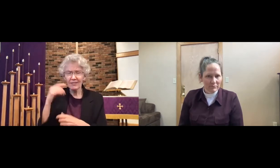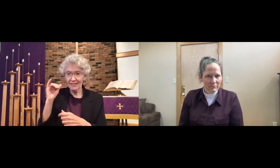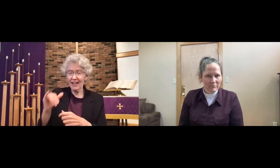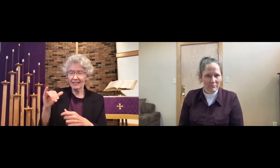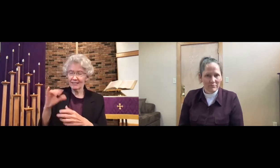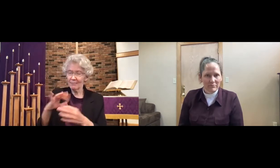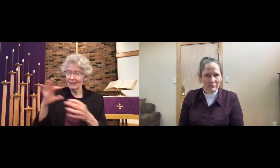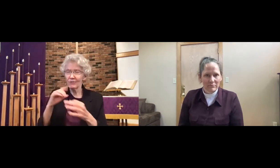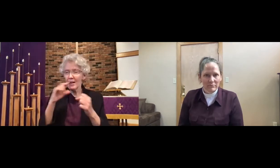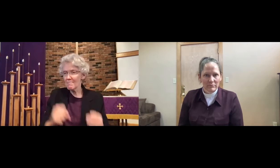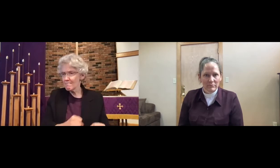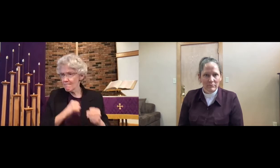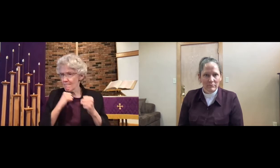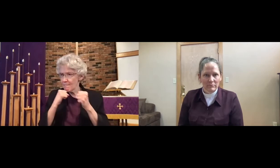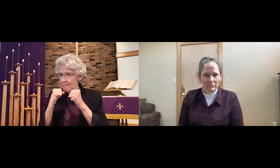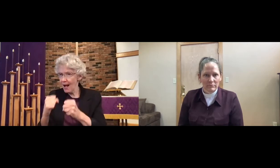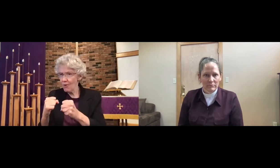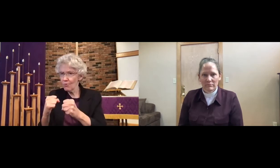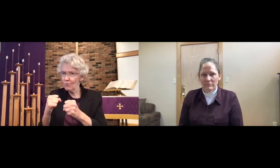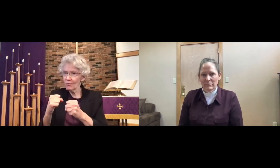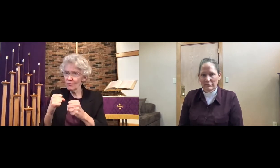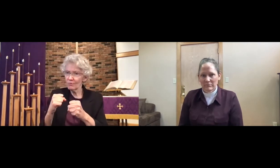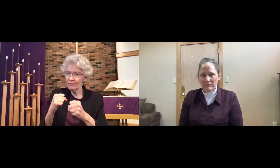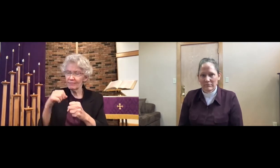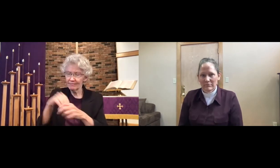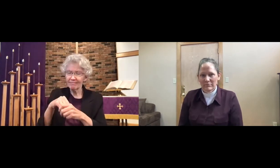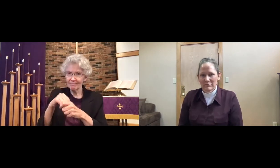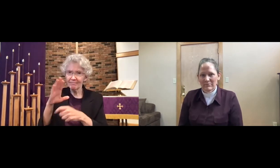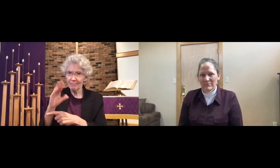because it was so powerful. And it was in the bold sanctuary.